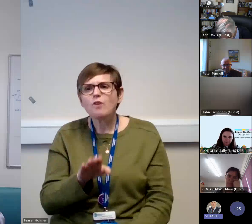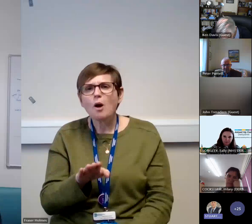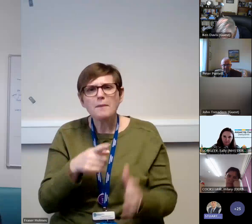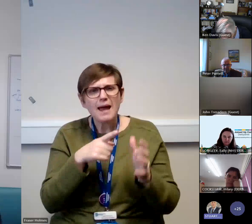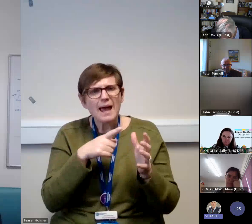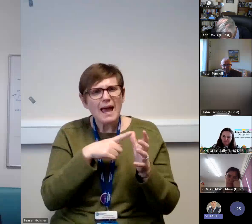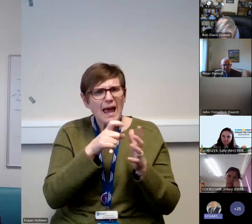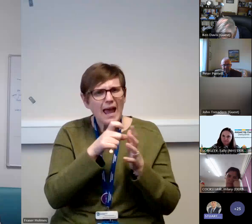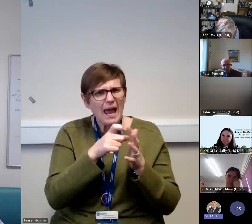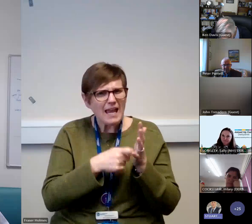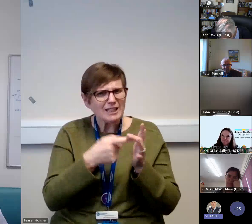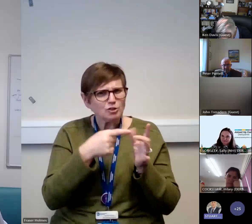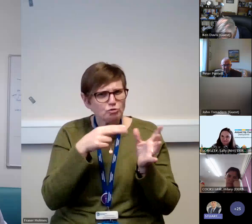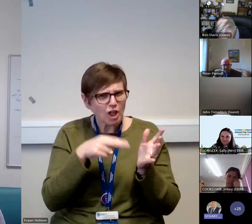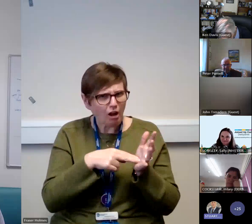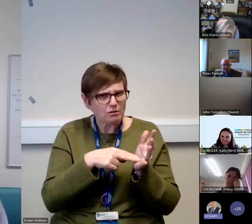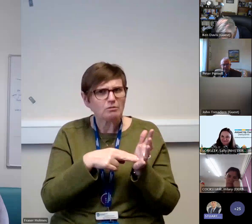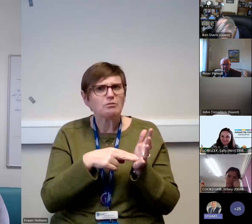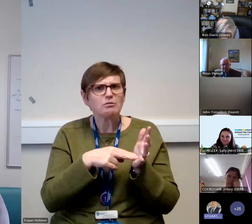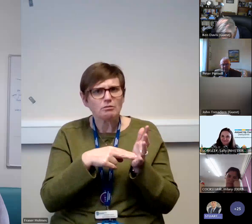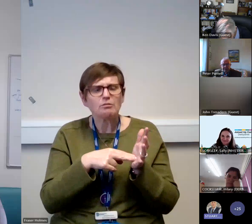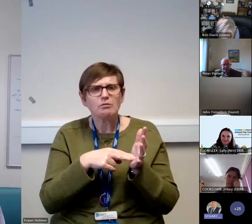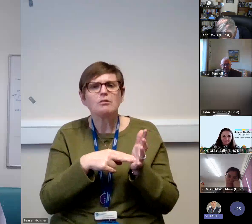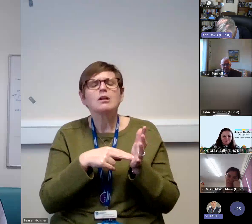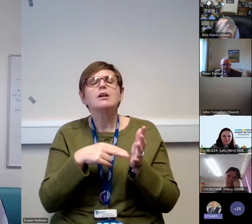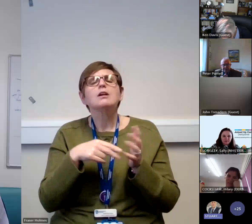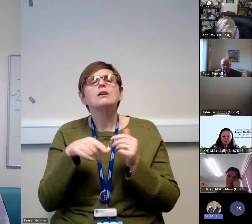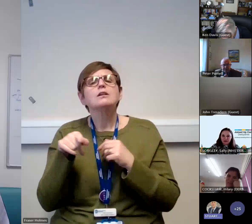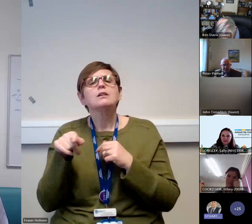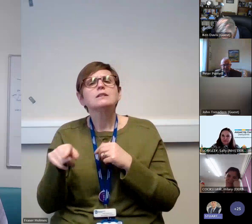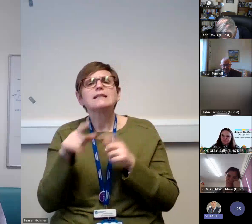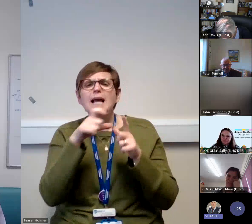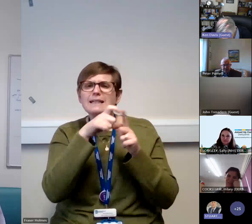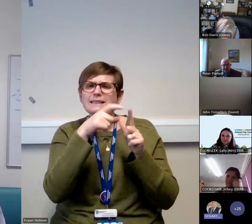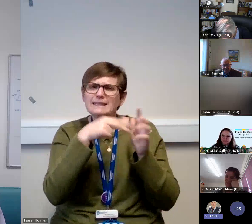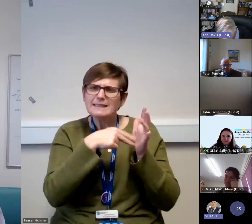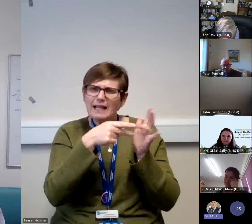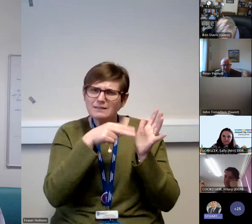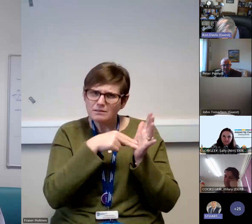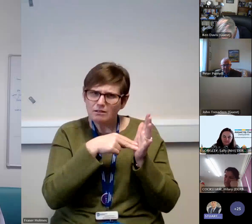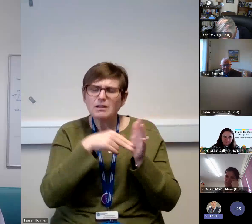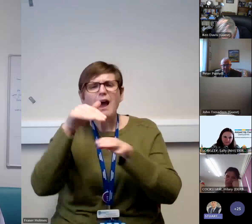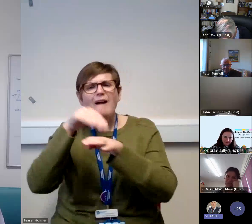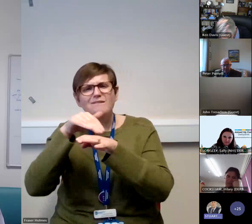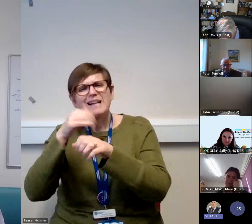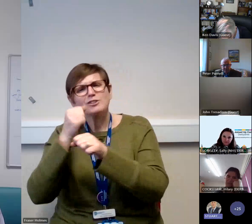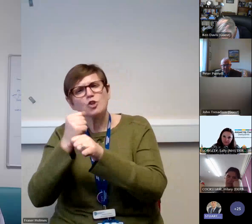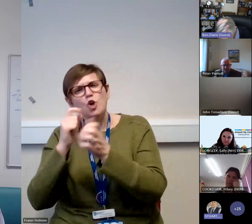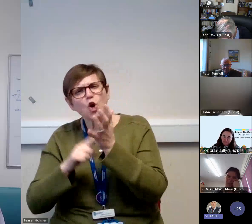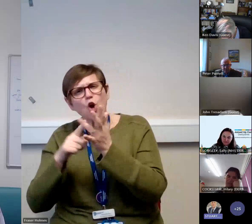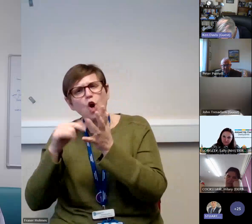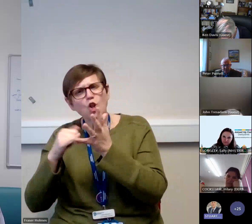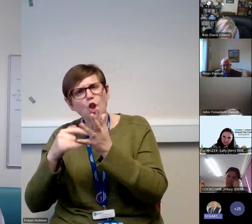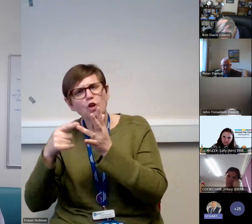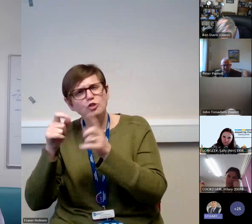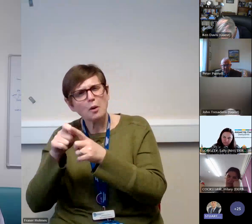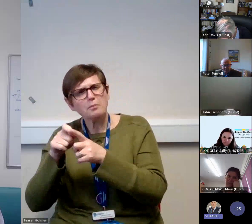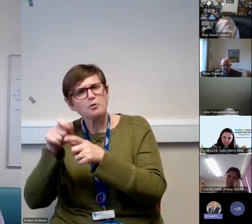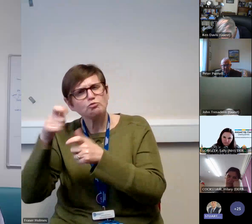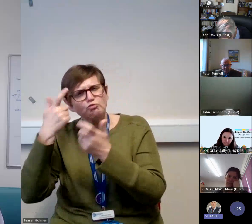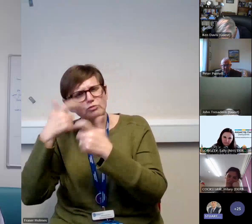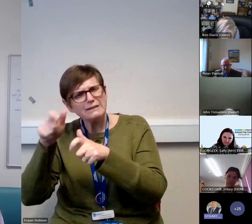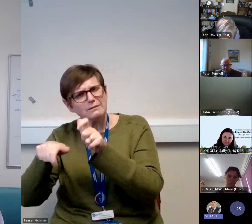Adrian Brzezinski, got his name right this month. Does Denton affect Glossop residents? He also put in another